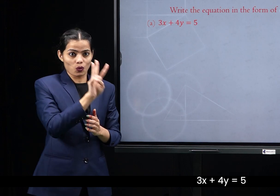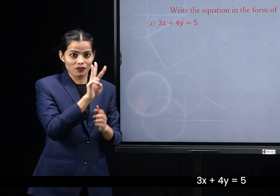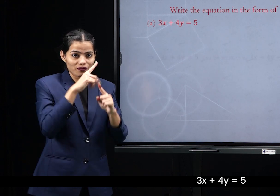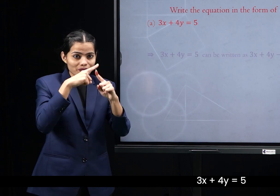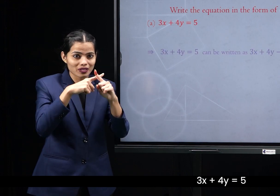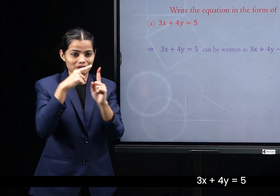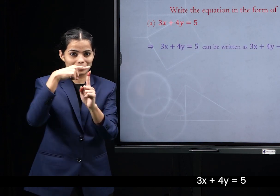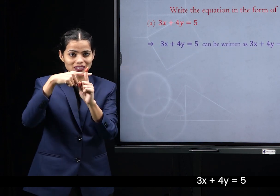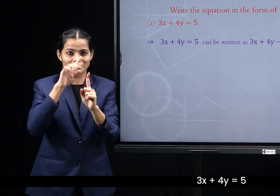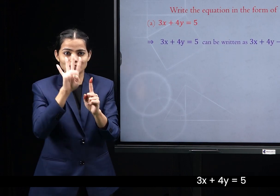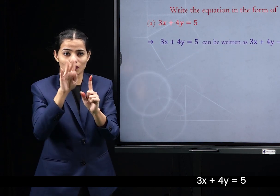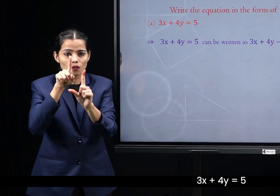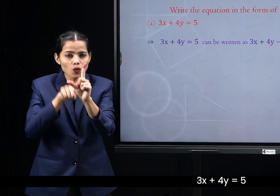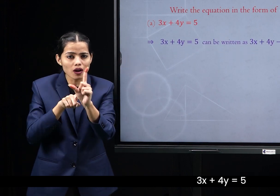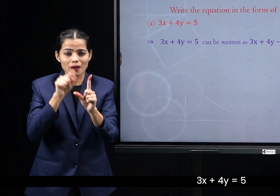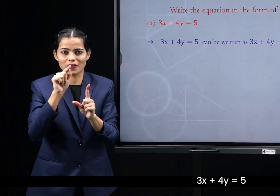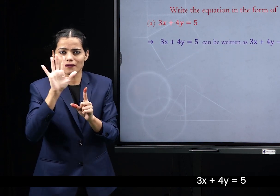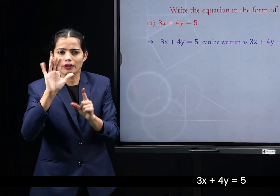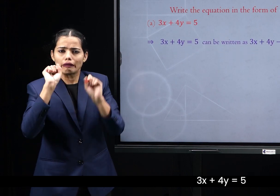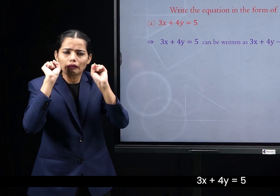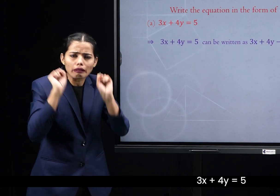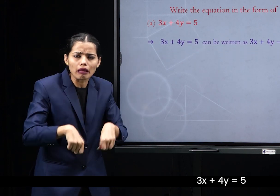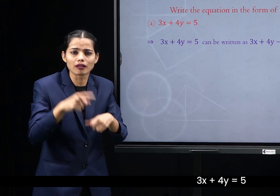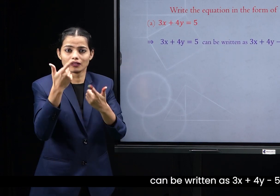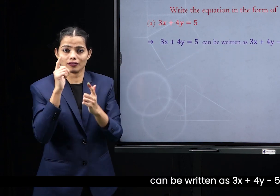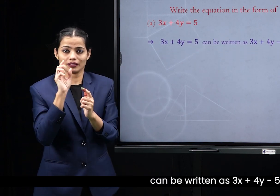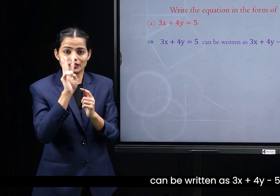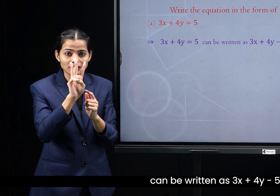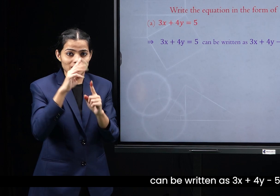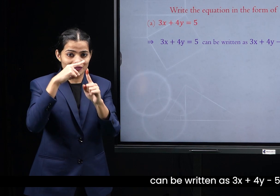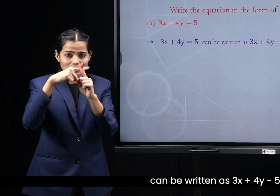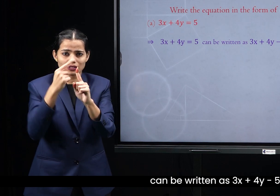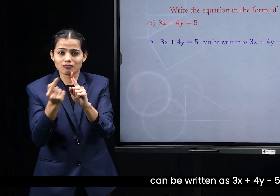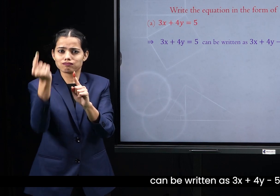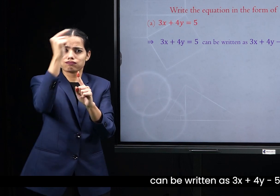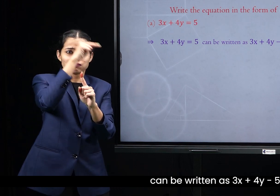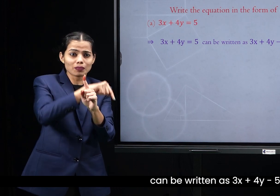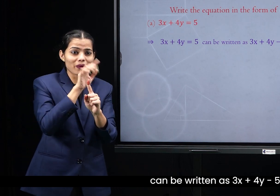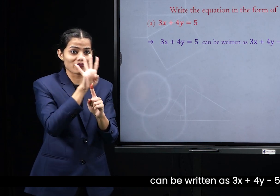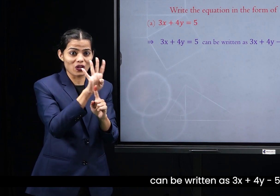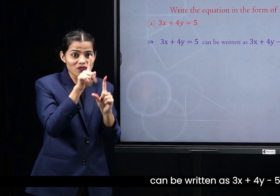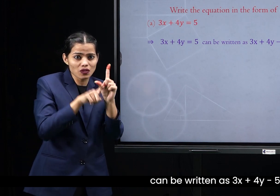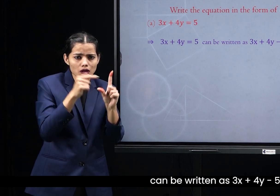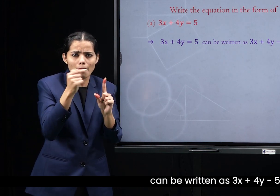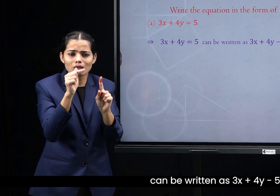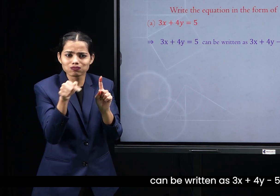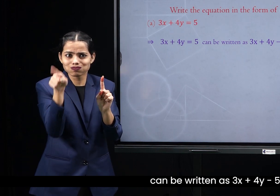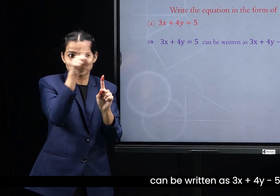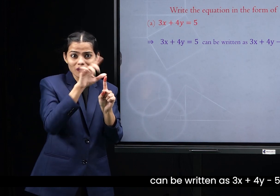3x plus 4y is equal to 5 can be written as 3x plus 4y minus 5